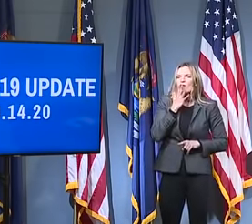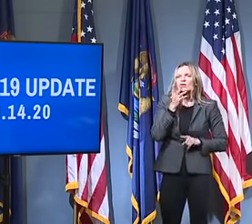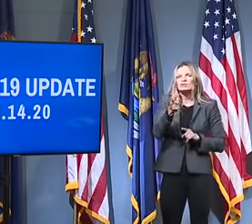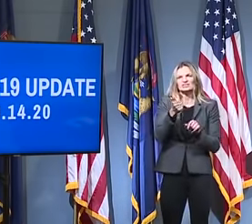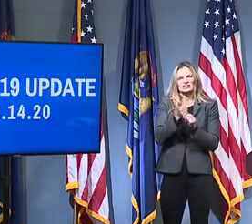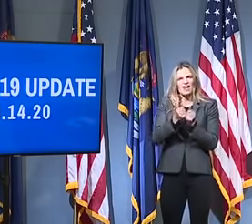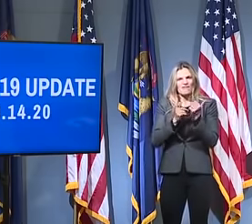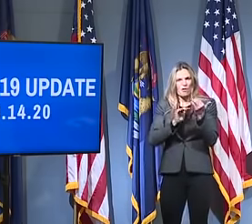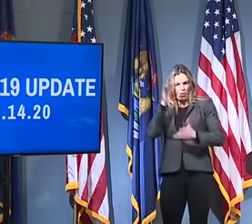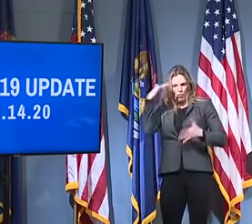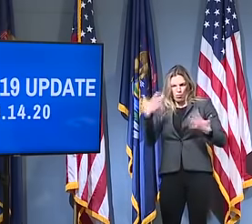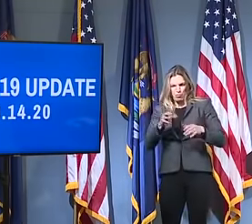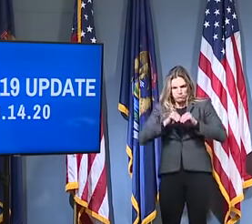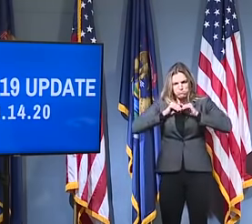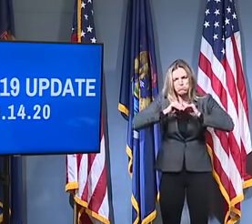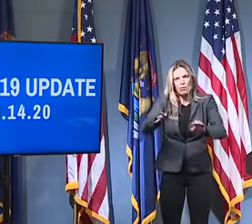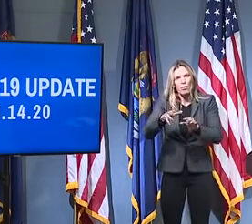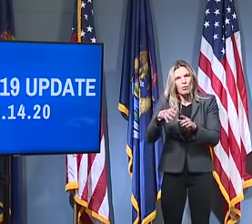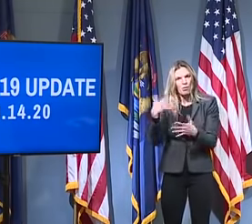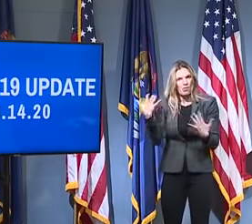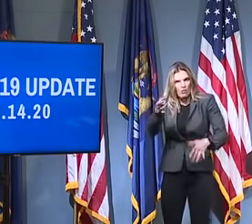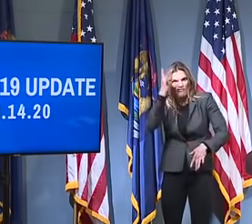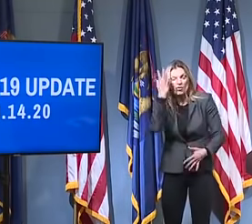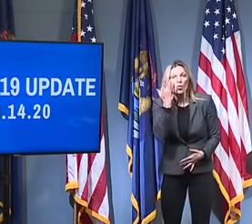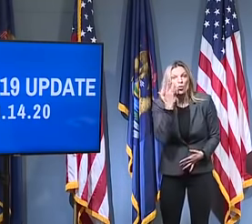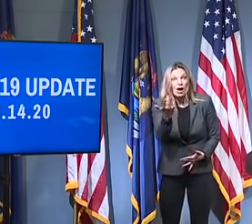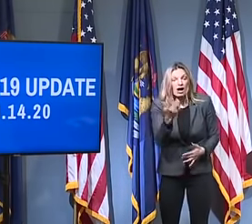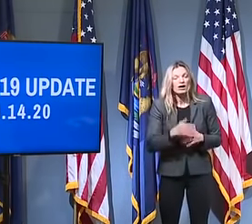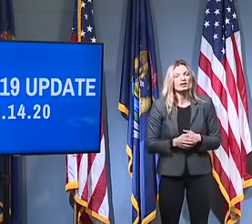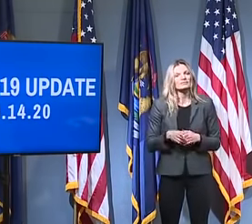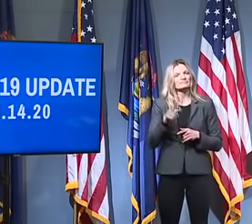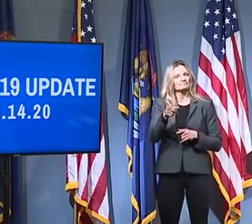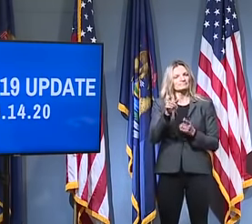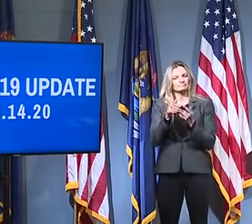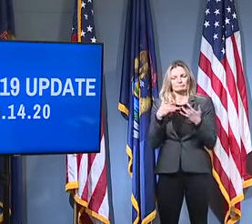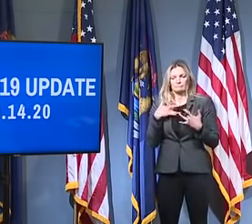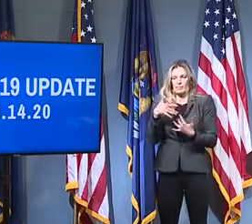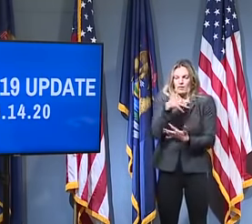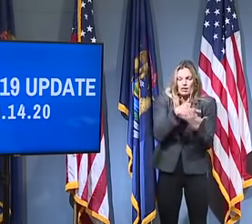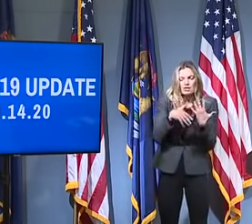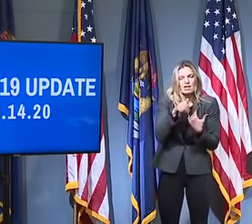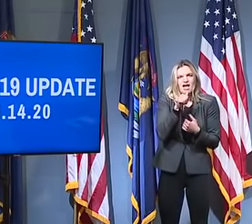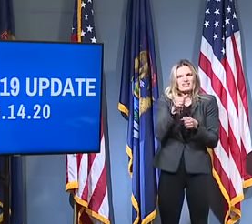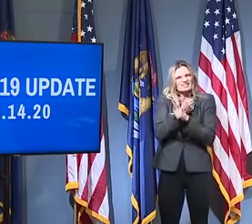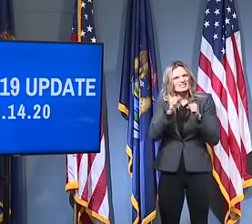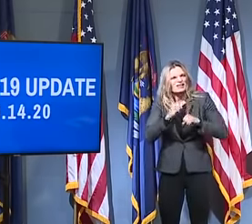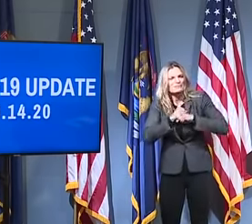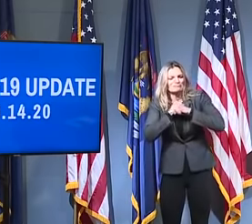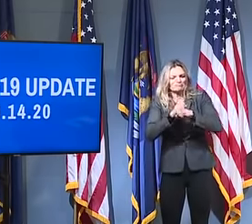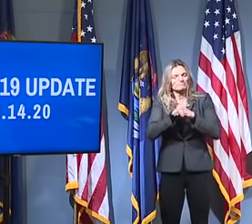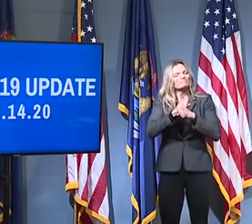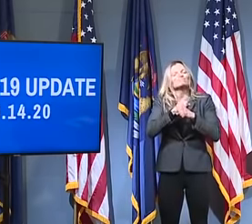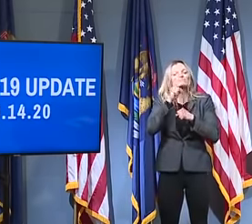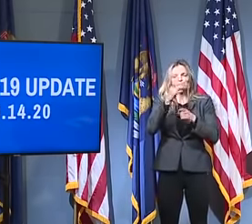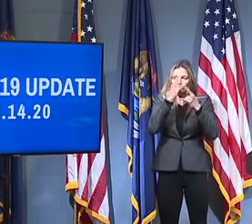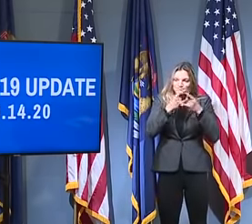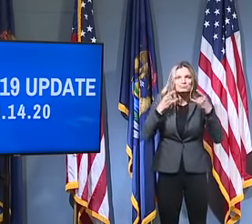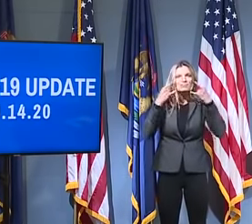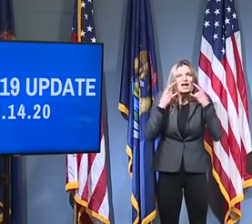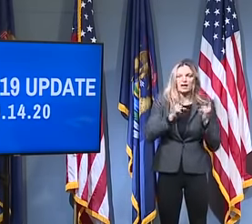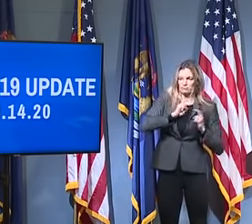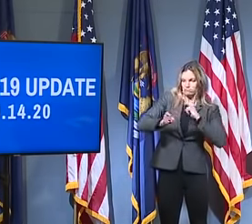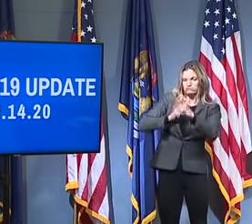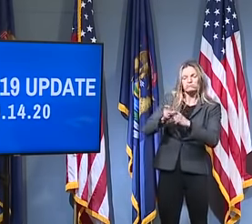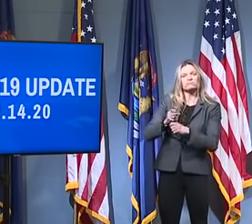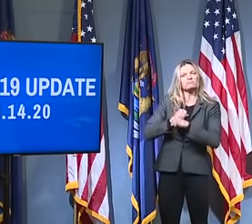do these things like working from home or not being able to, forego trips to the grocery store and things like that. Since the first